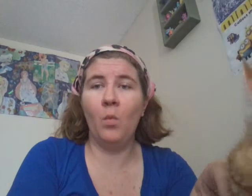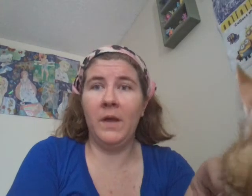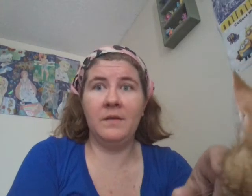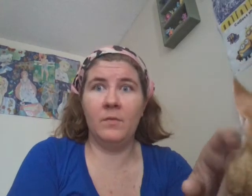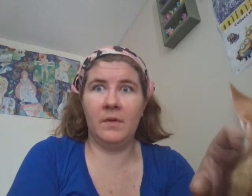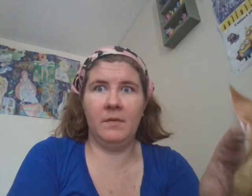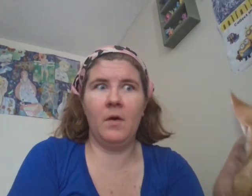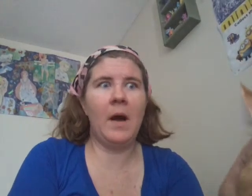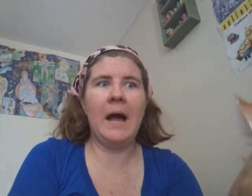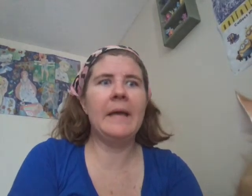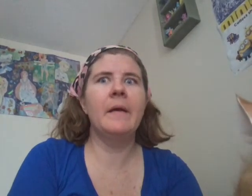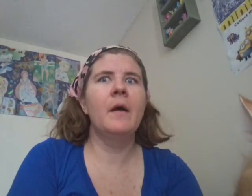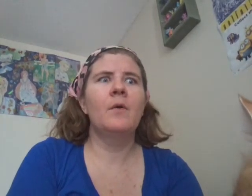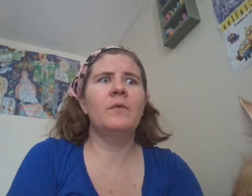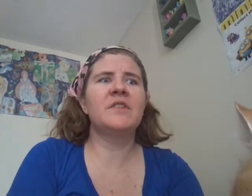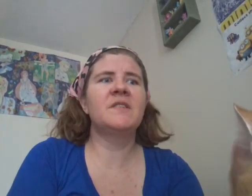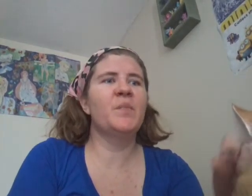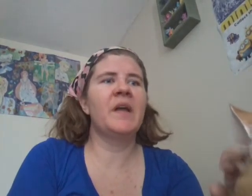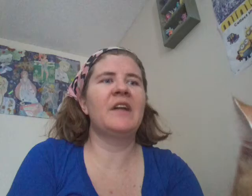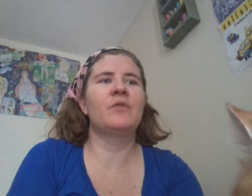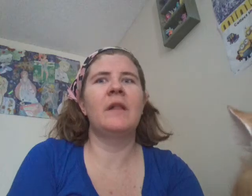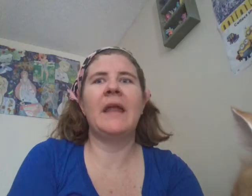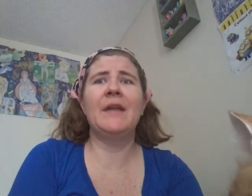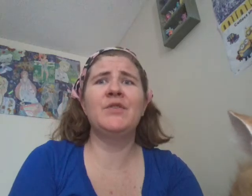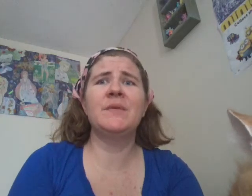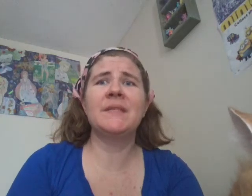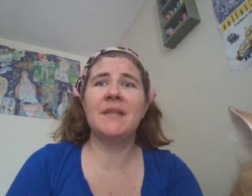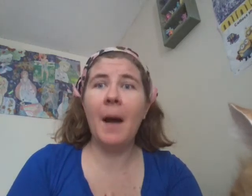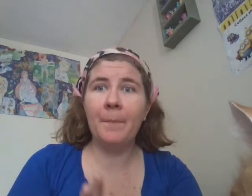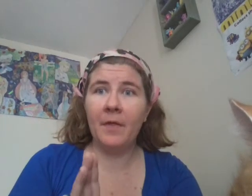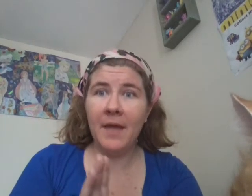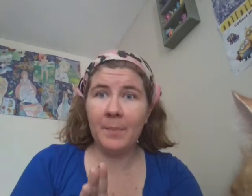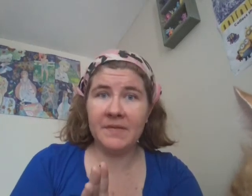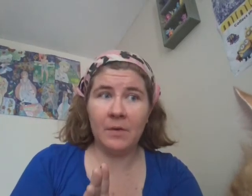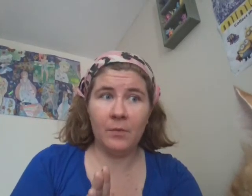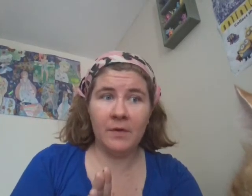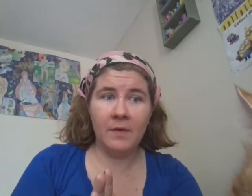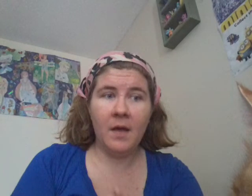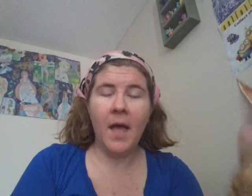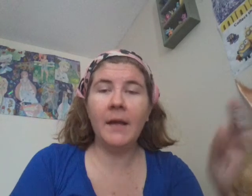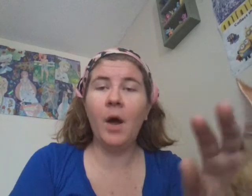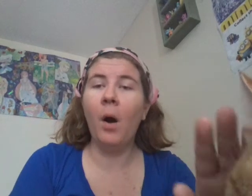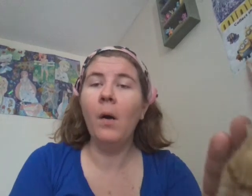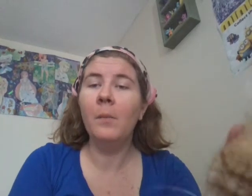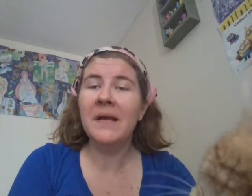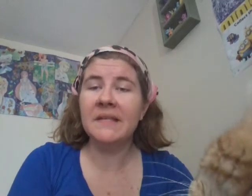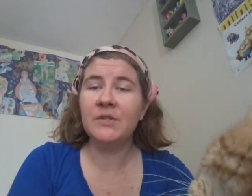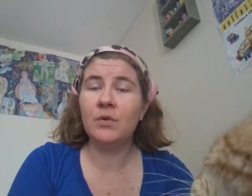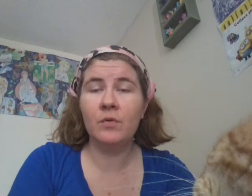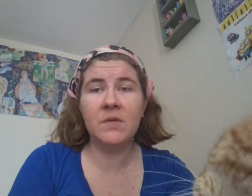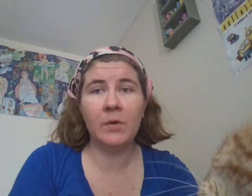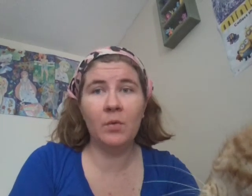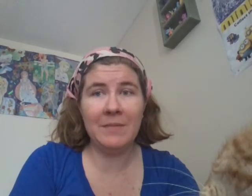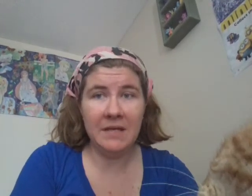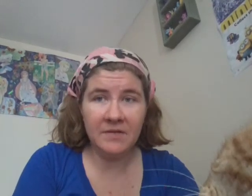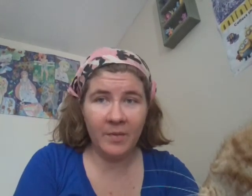We do, you know. I was watching Supernatural and I had to stop the episode and call my sister, who's the one who got me into